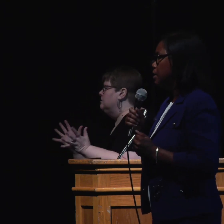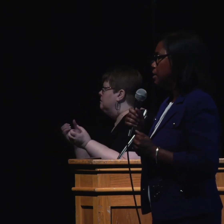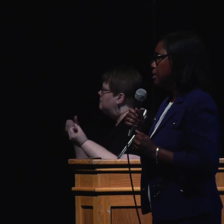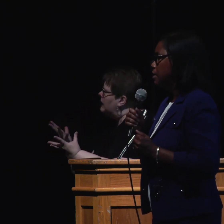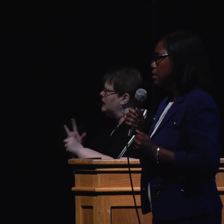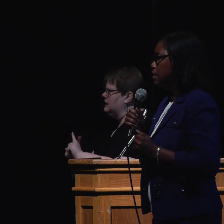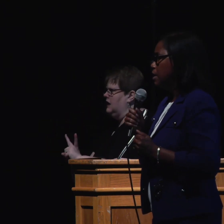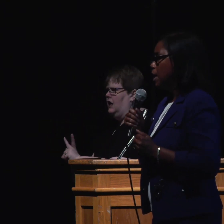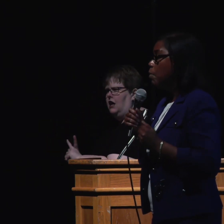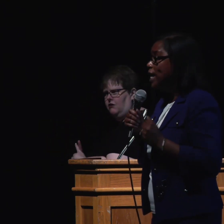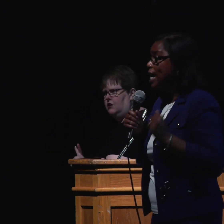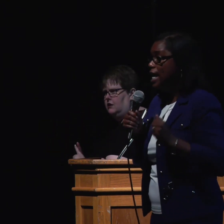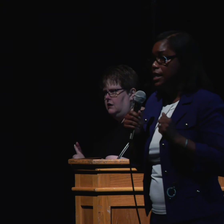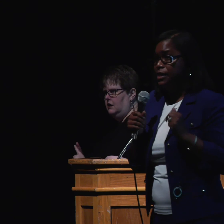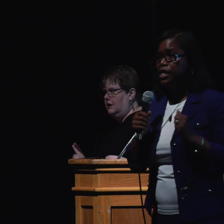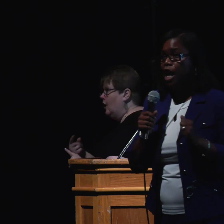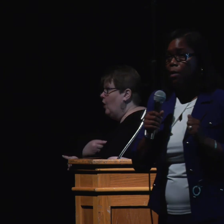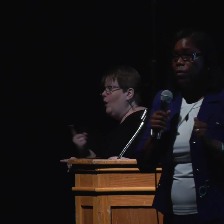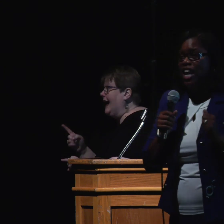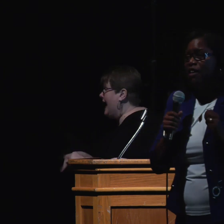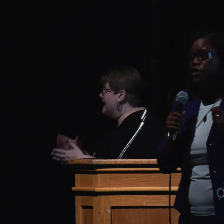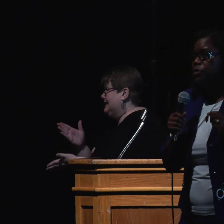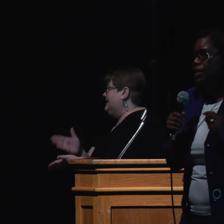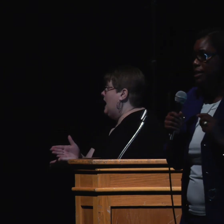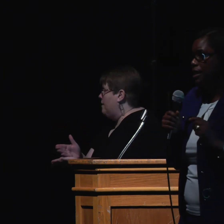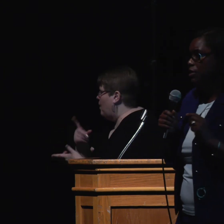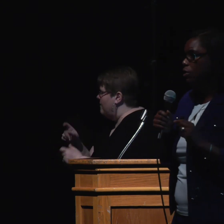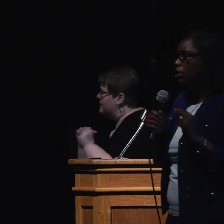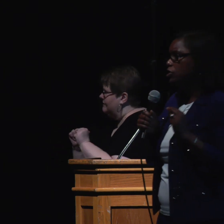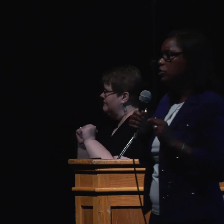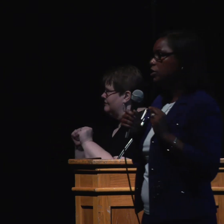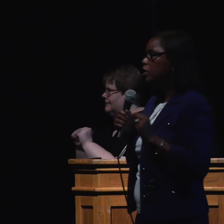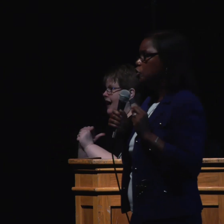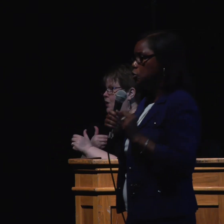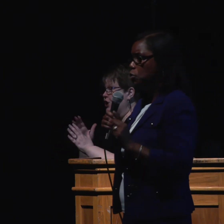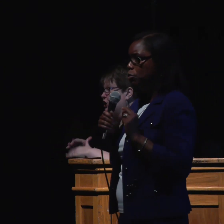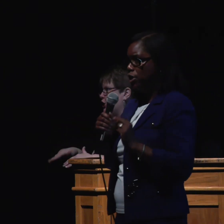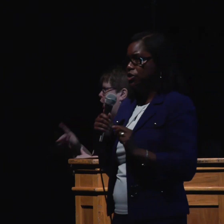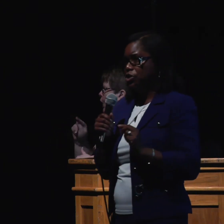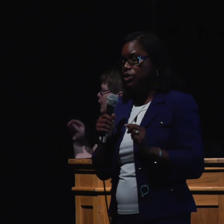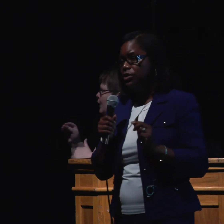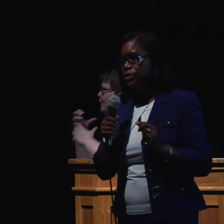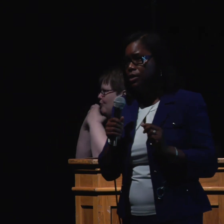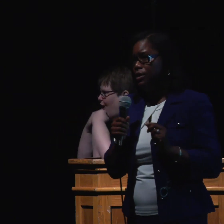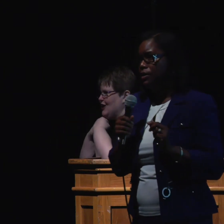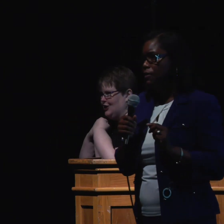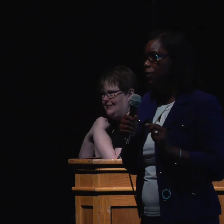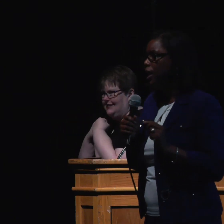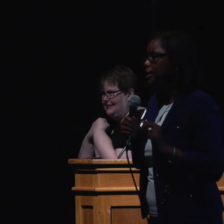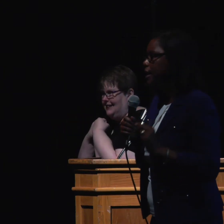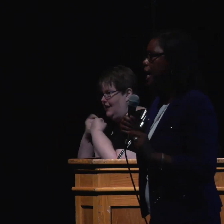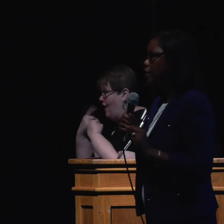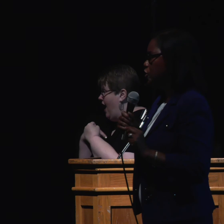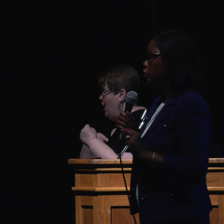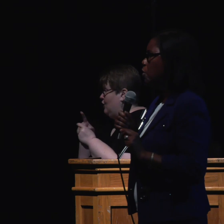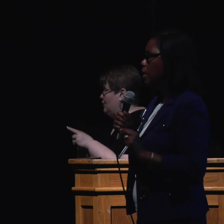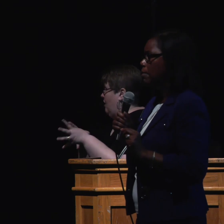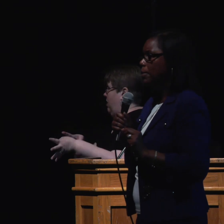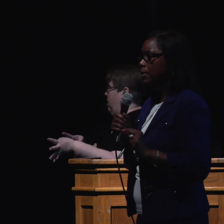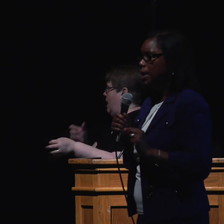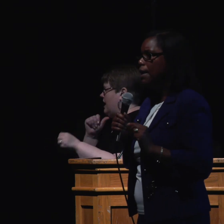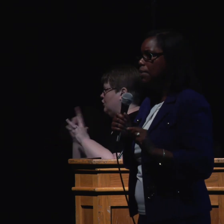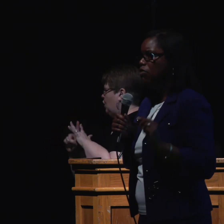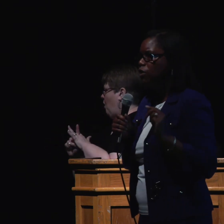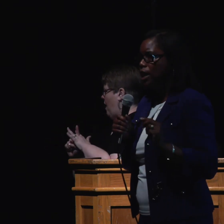things. And we can't stop. We have to continue. Our children are too precious for us not to show